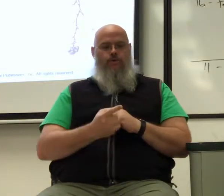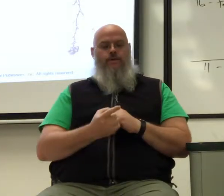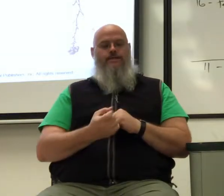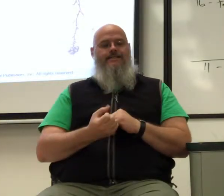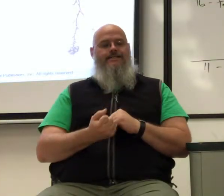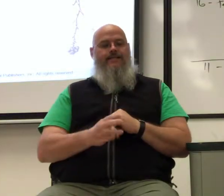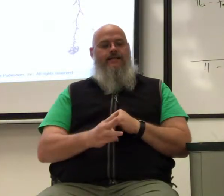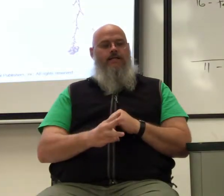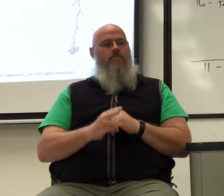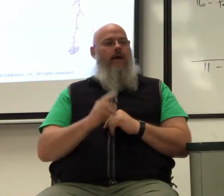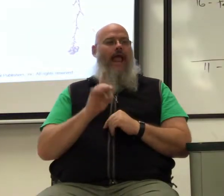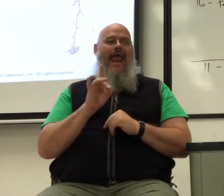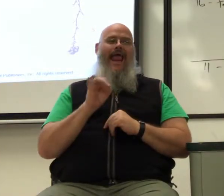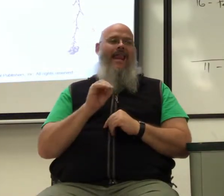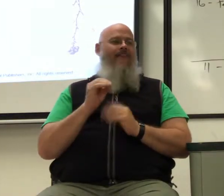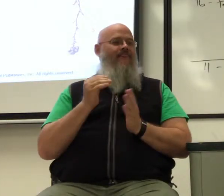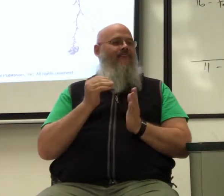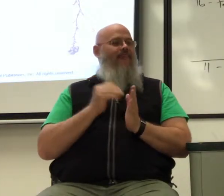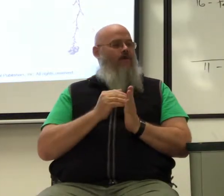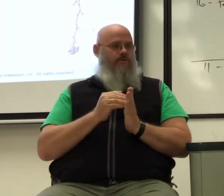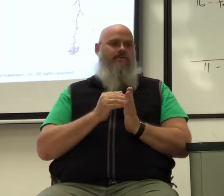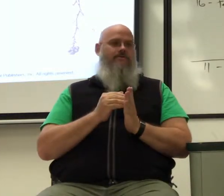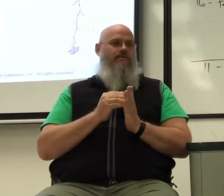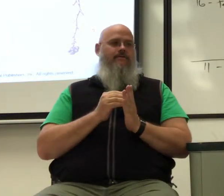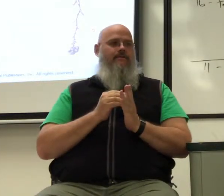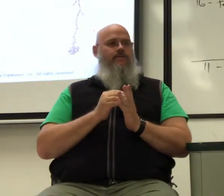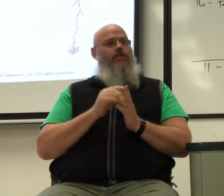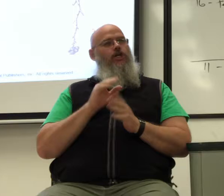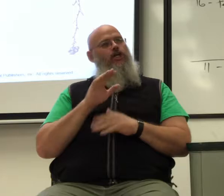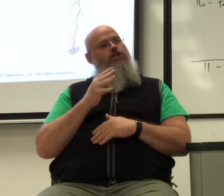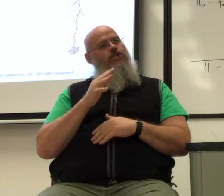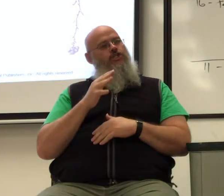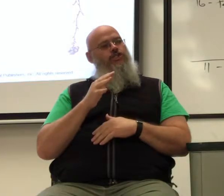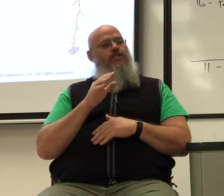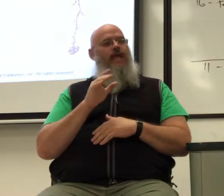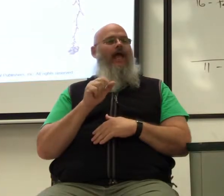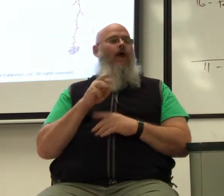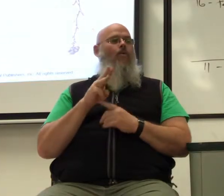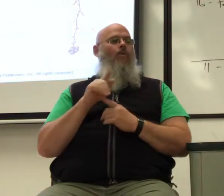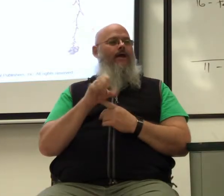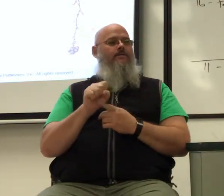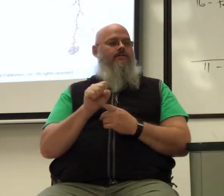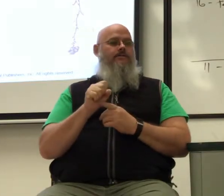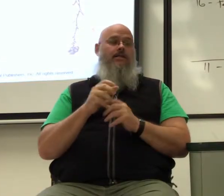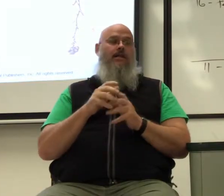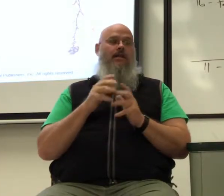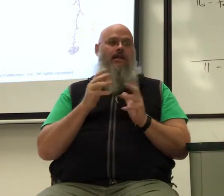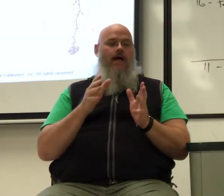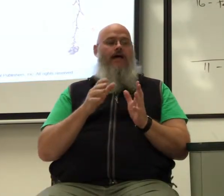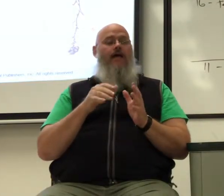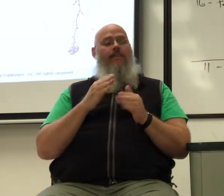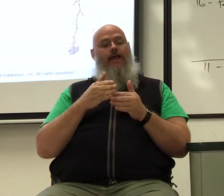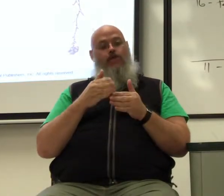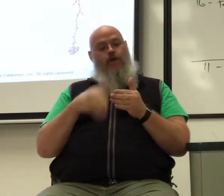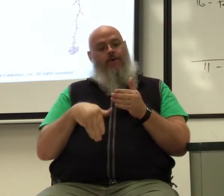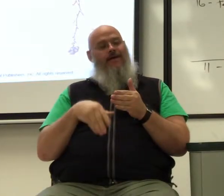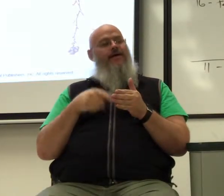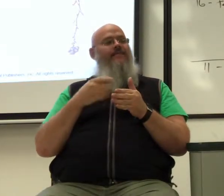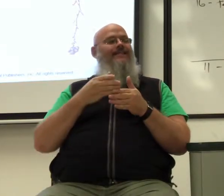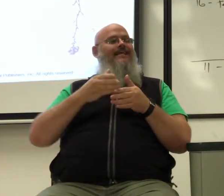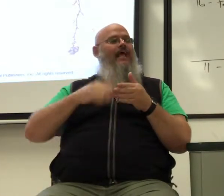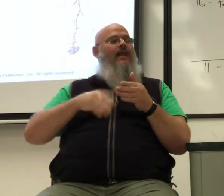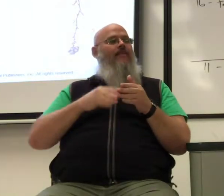at like 80,000-ish airways. Okay, a lot. And the terminal bronchioles mark the end of the conducting